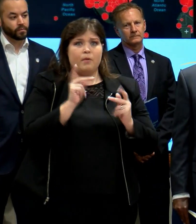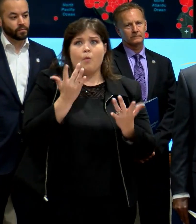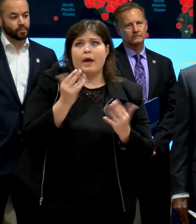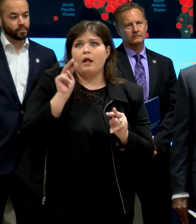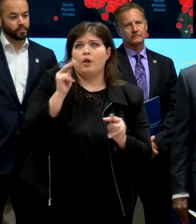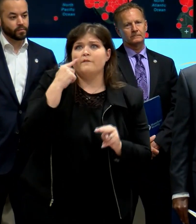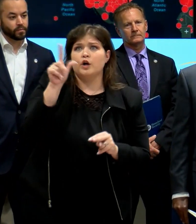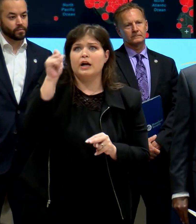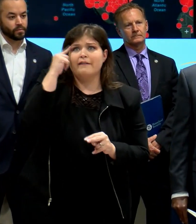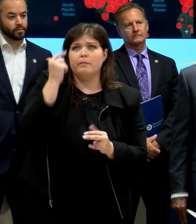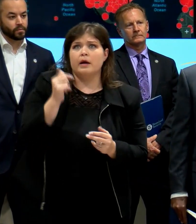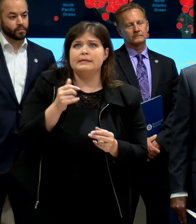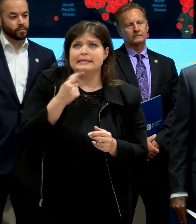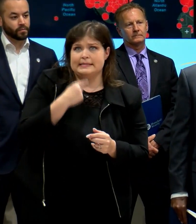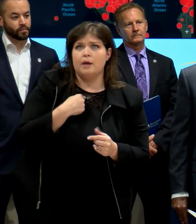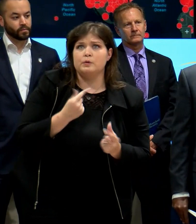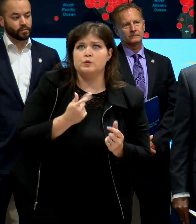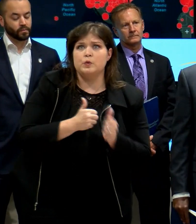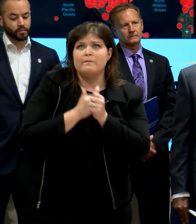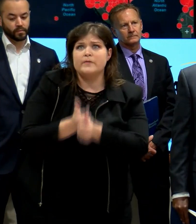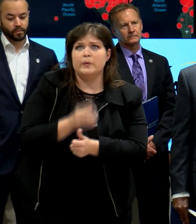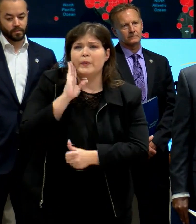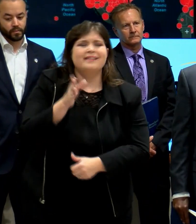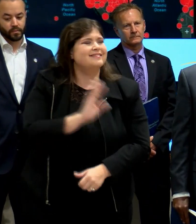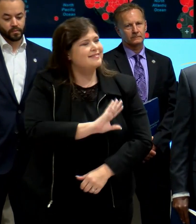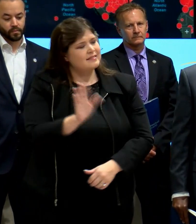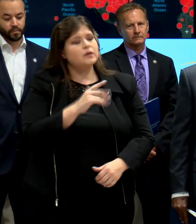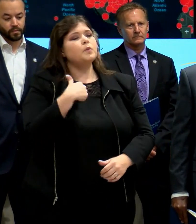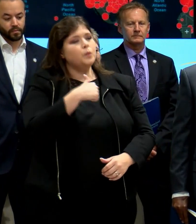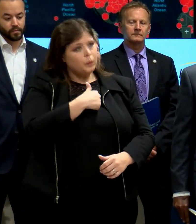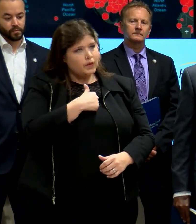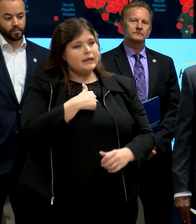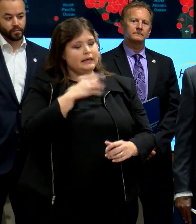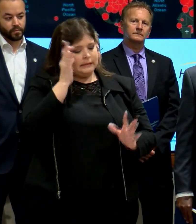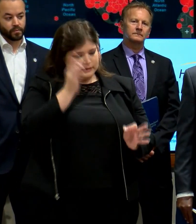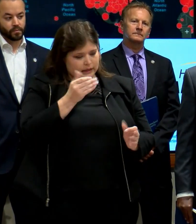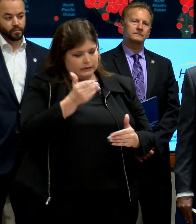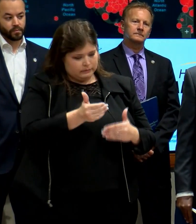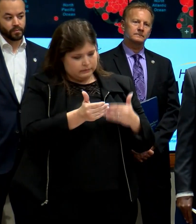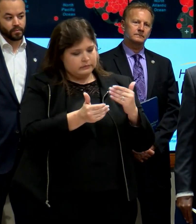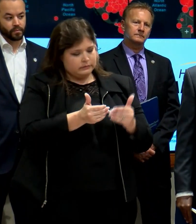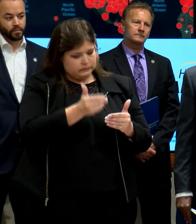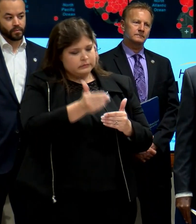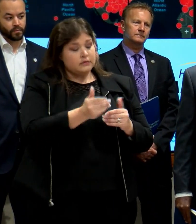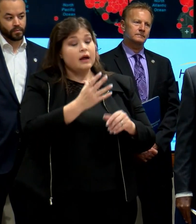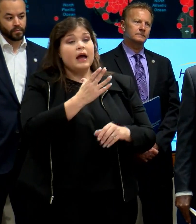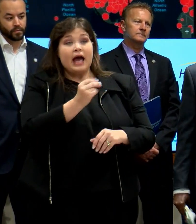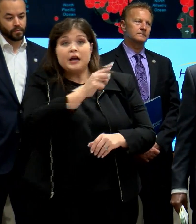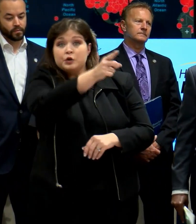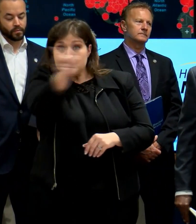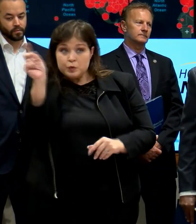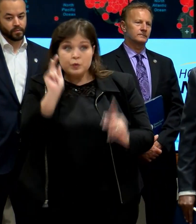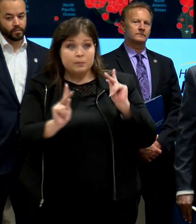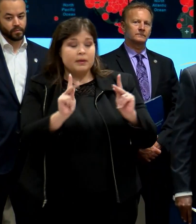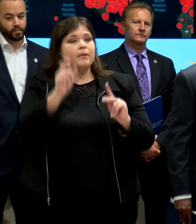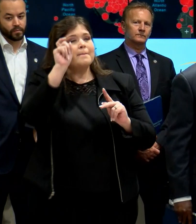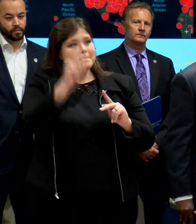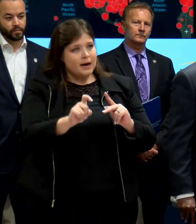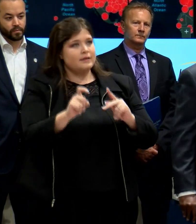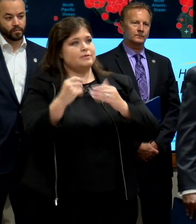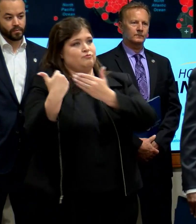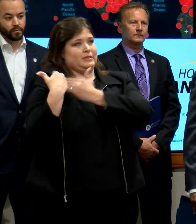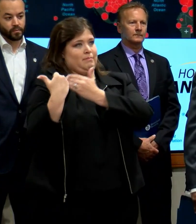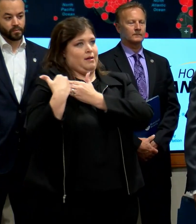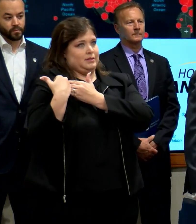do. We are taking some very measured steps. People still need to exercise their own judgment and be responsible. What about